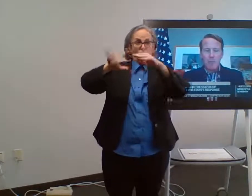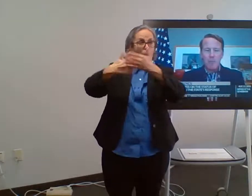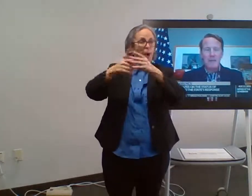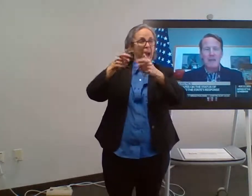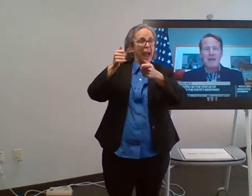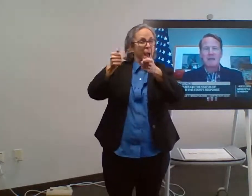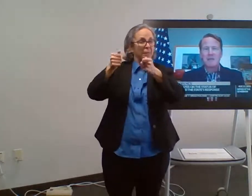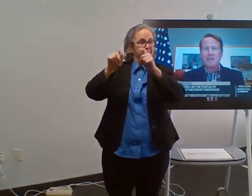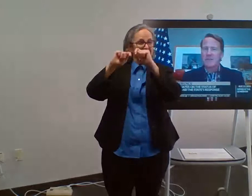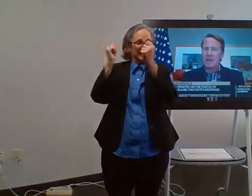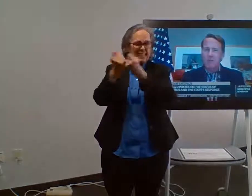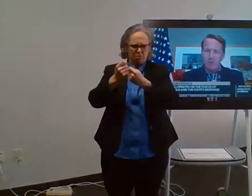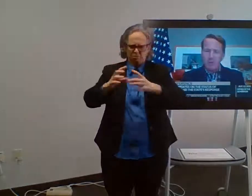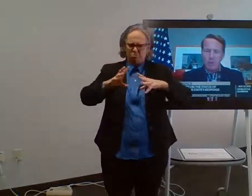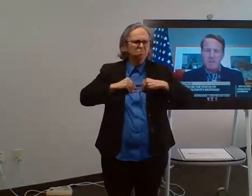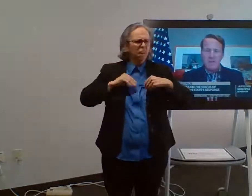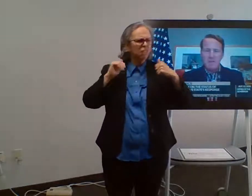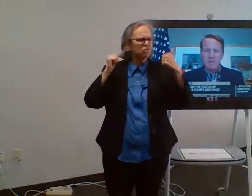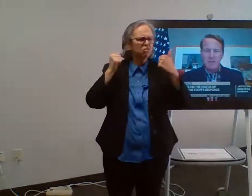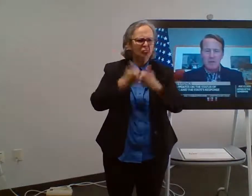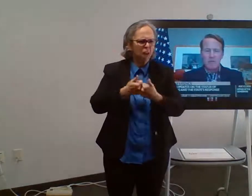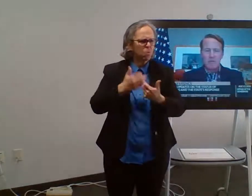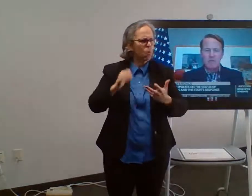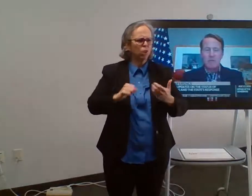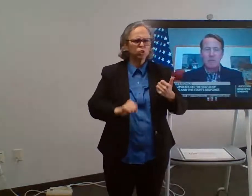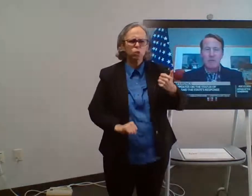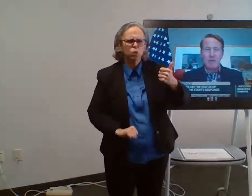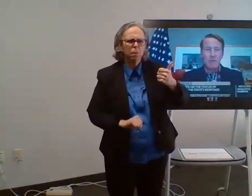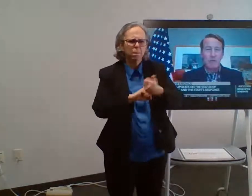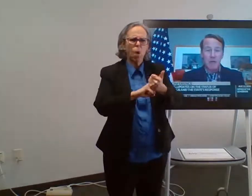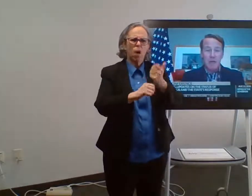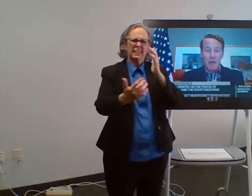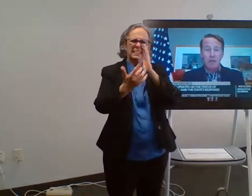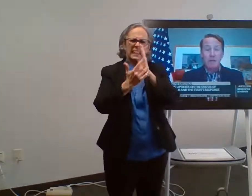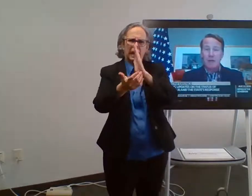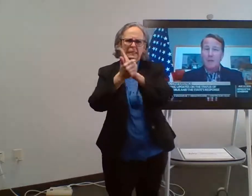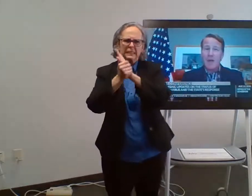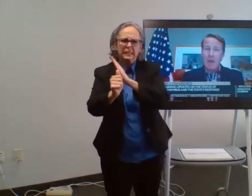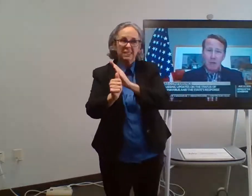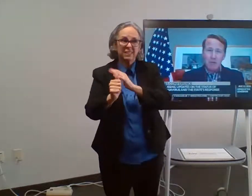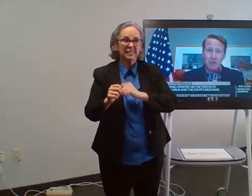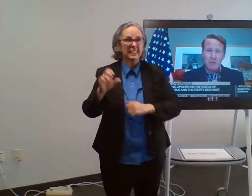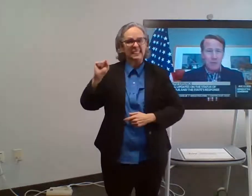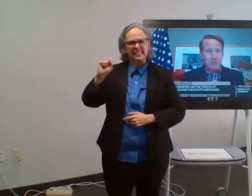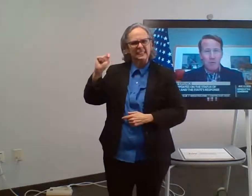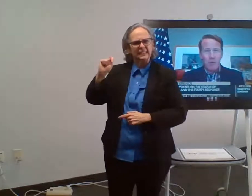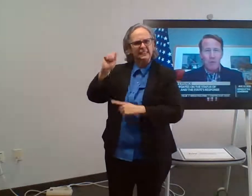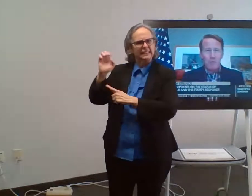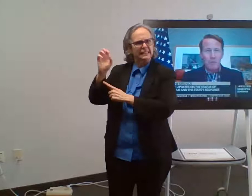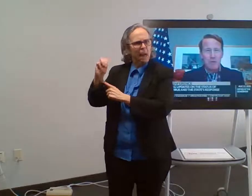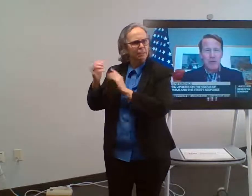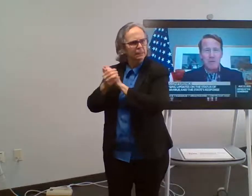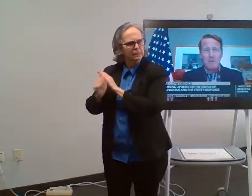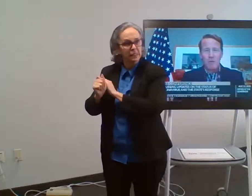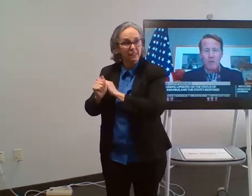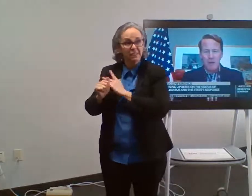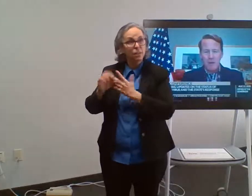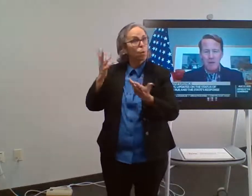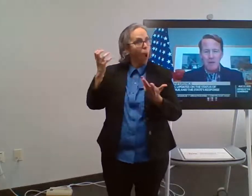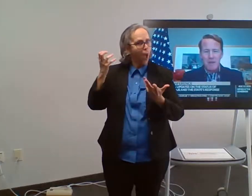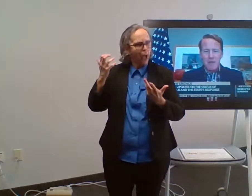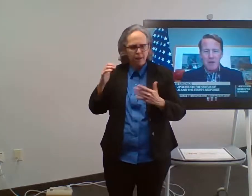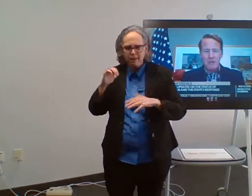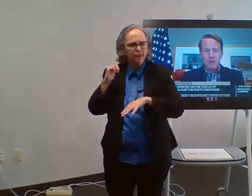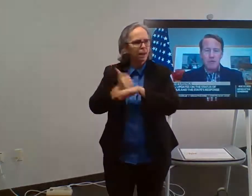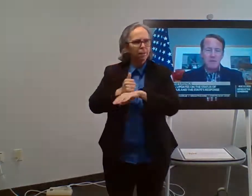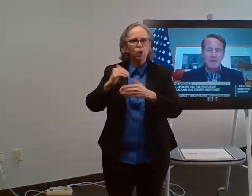help build more tech skills, to help build more STEM skills, which will serve to create new healthcare job opportunities, which are important when we're talking about minority